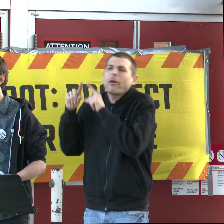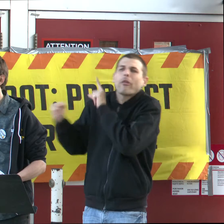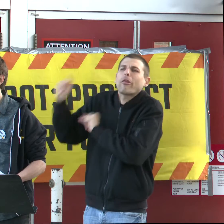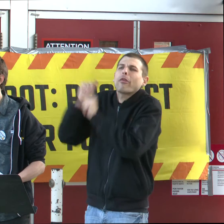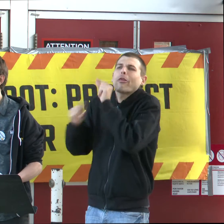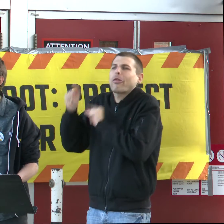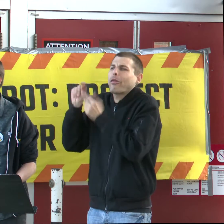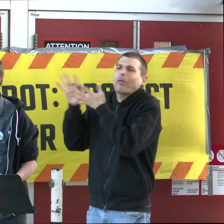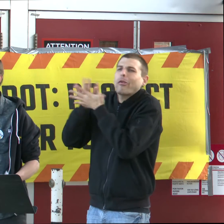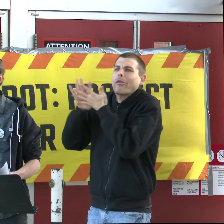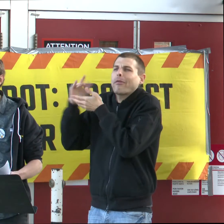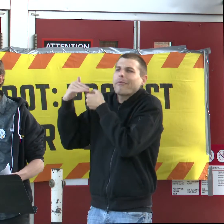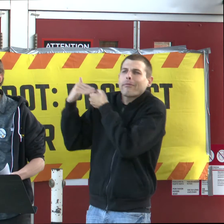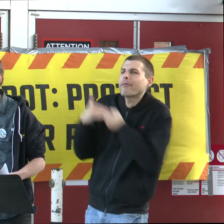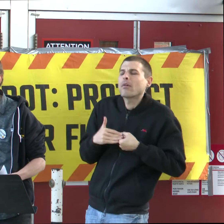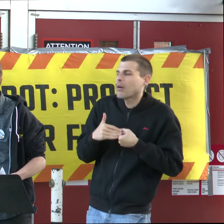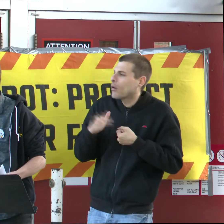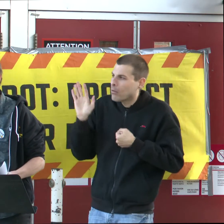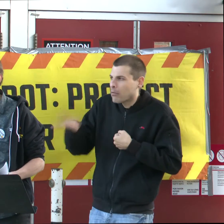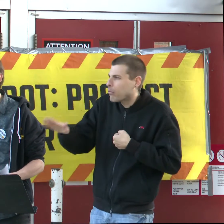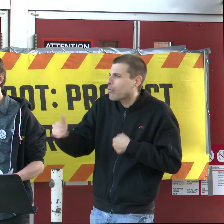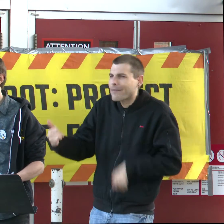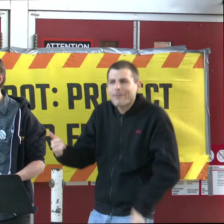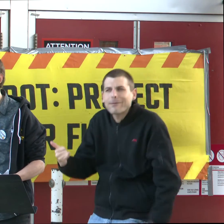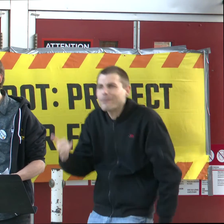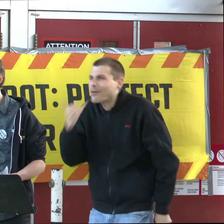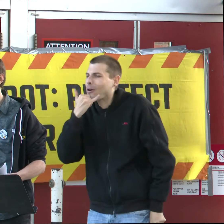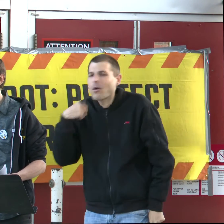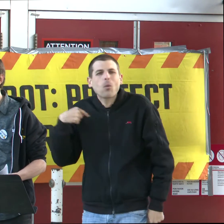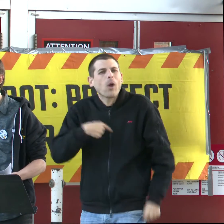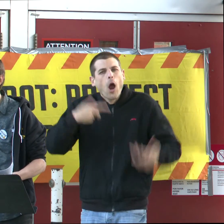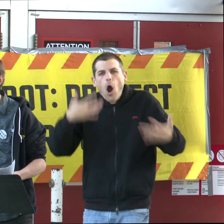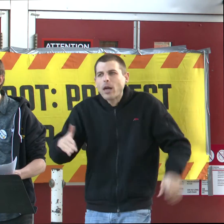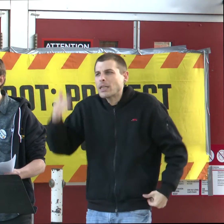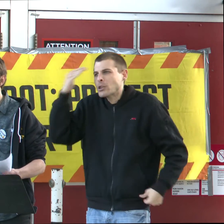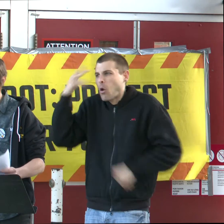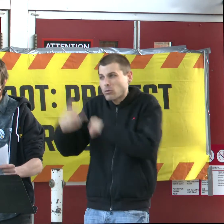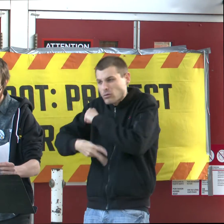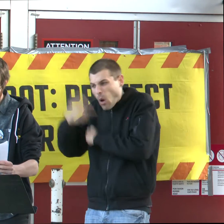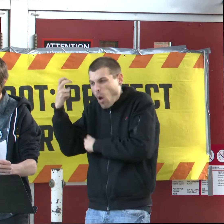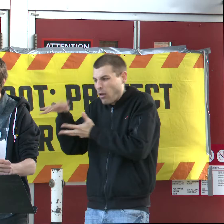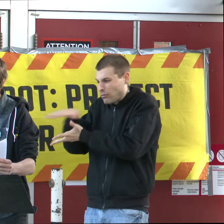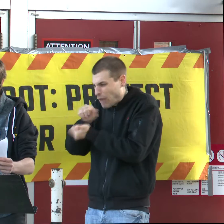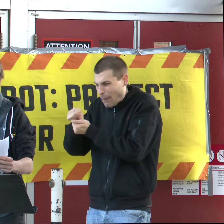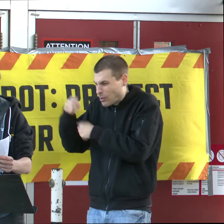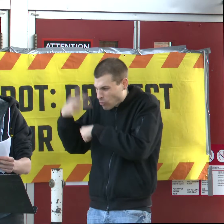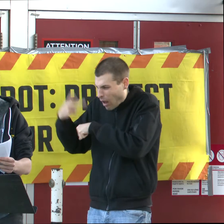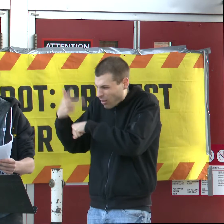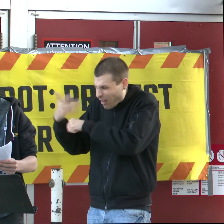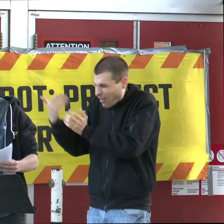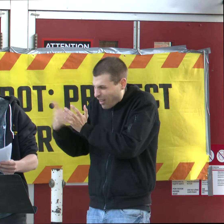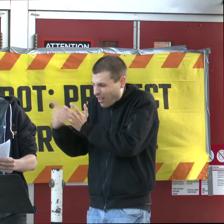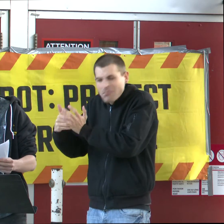justify what we know to be blatantly wrong and a trespass against a neighborhood on land that's been stolen at least twice already.